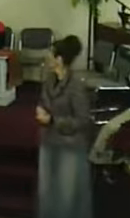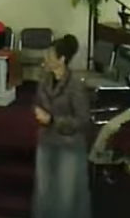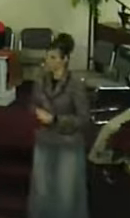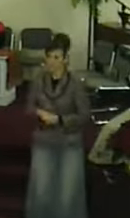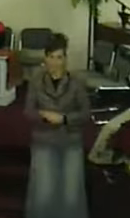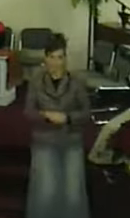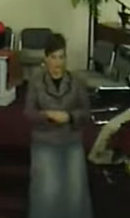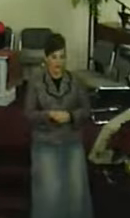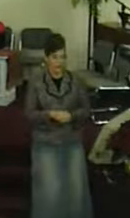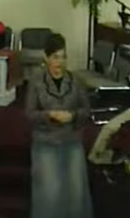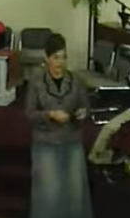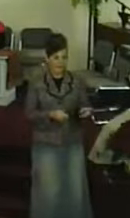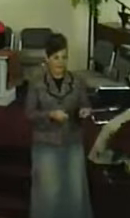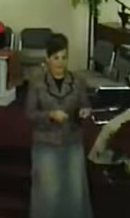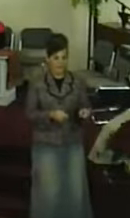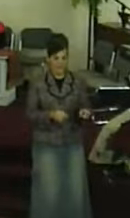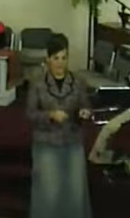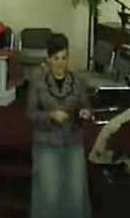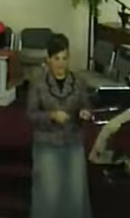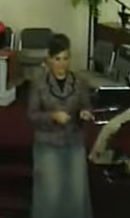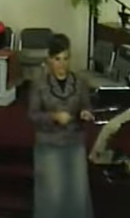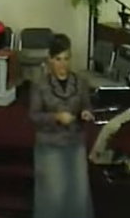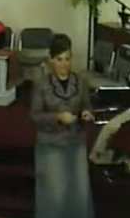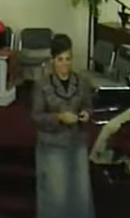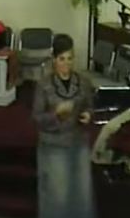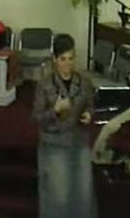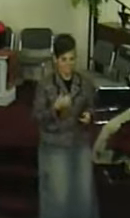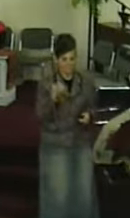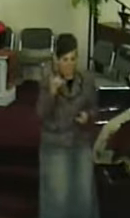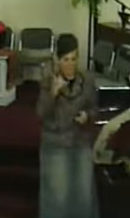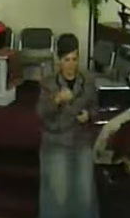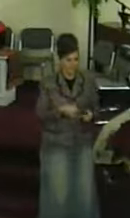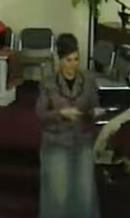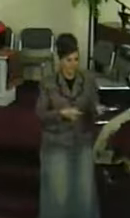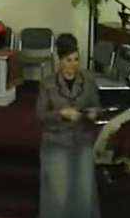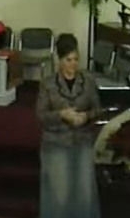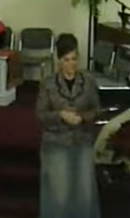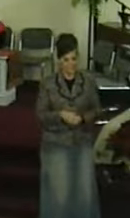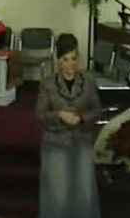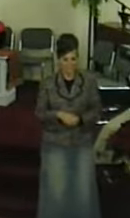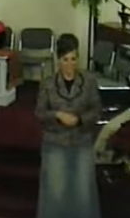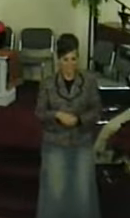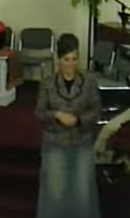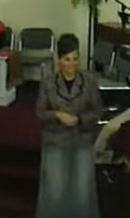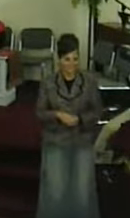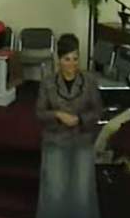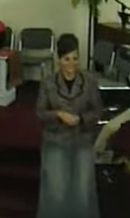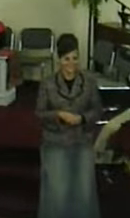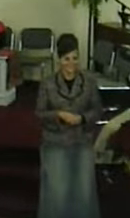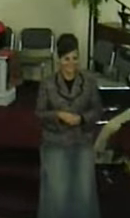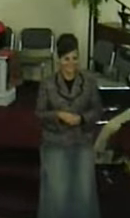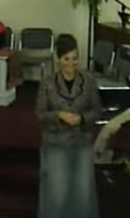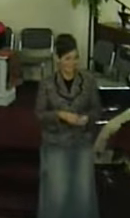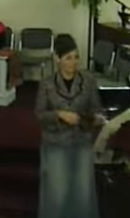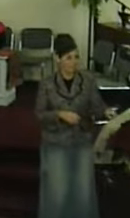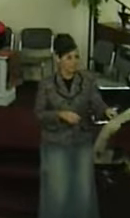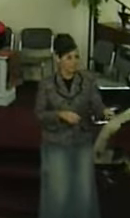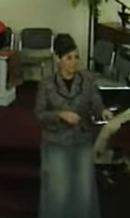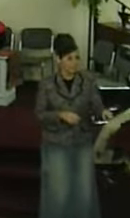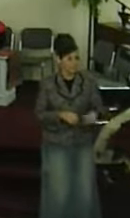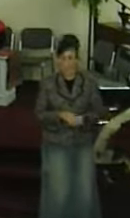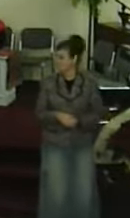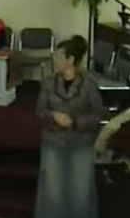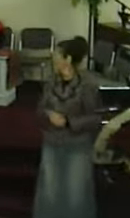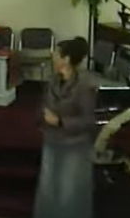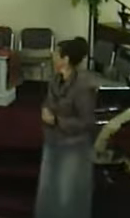electronic devices on a non-audible setting so as to not interrupt service. And I apologize for the lengthy announcements, but I'm ready to worship. Are